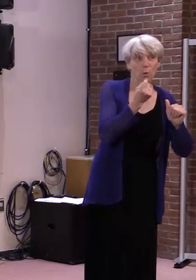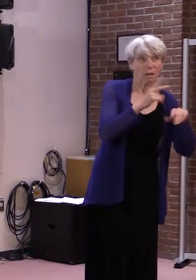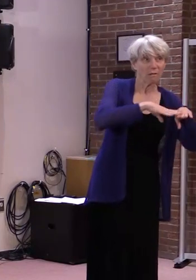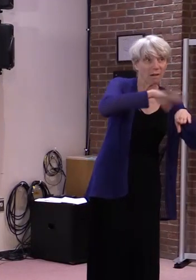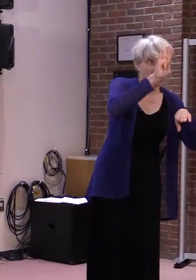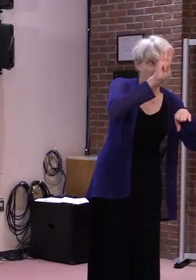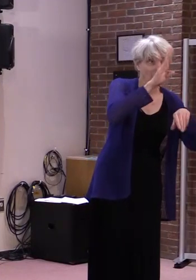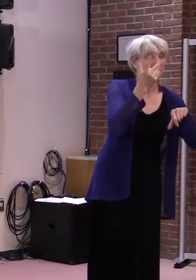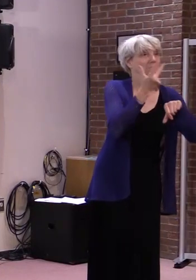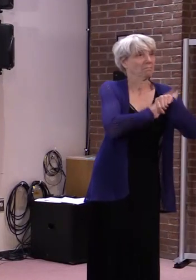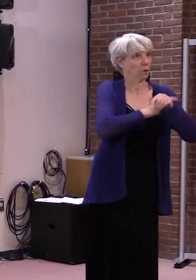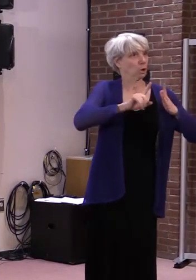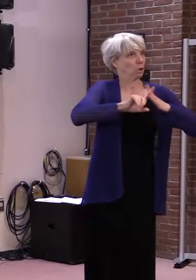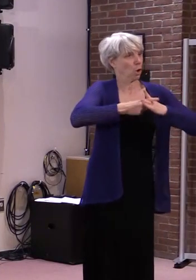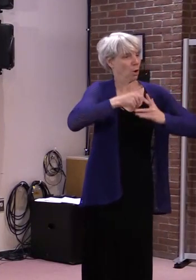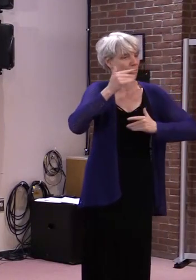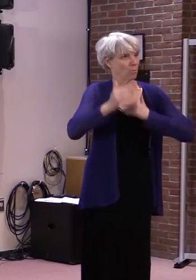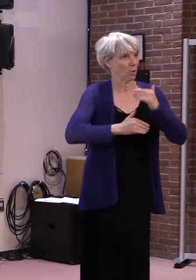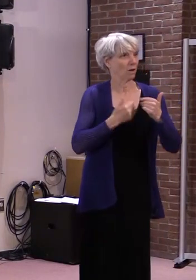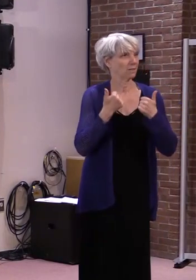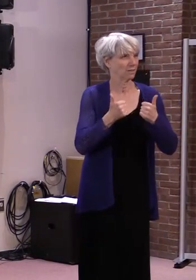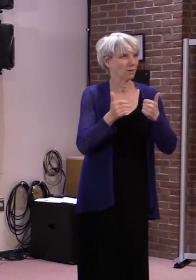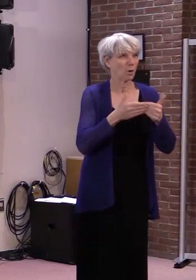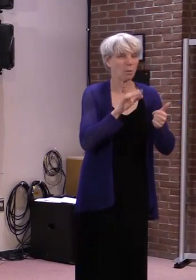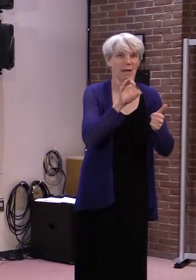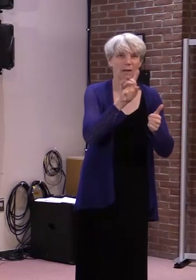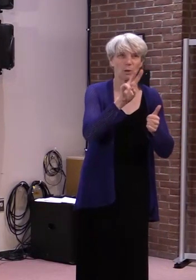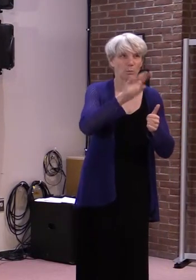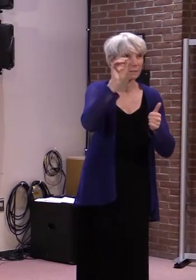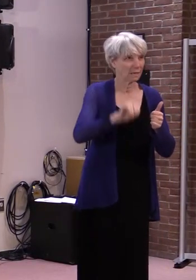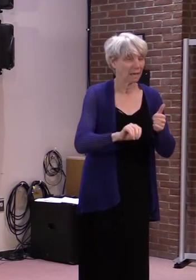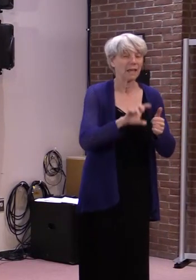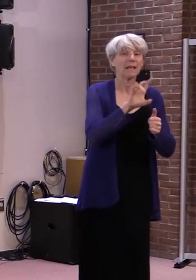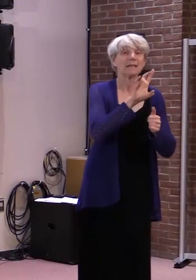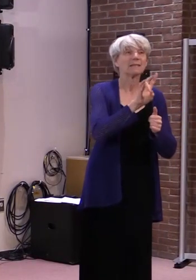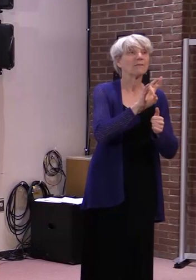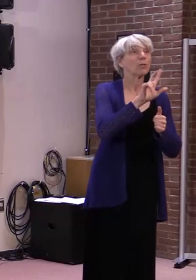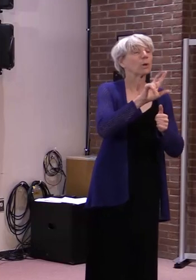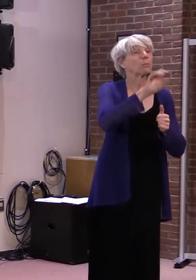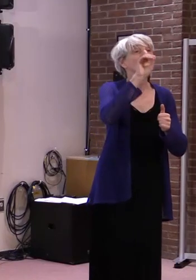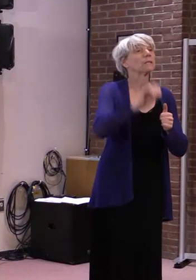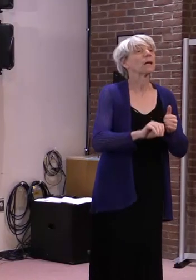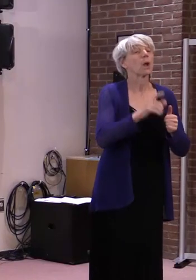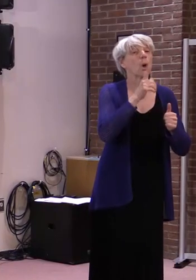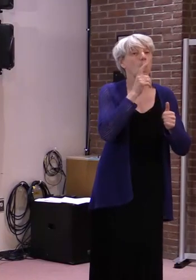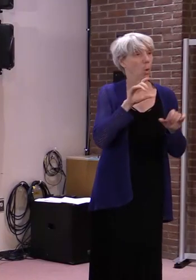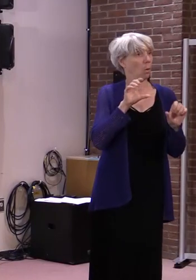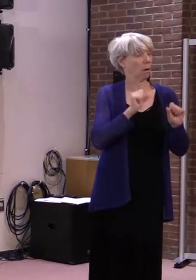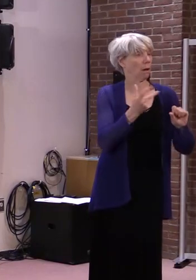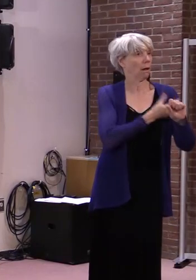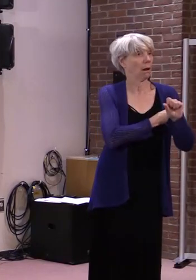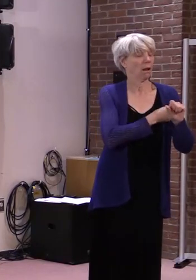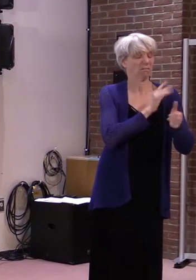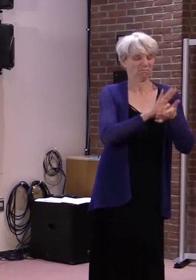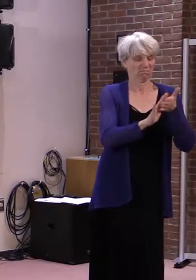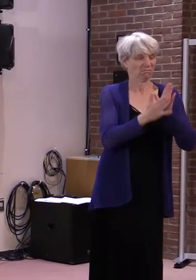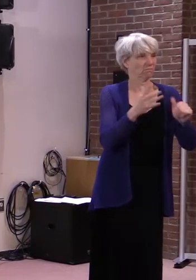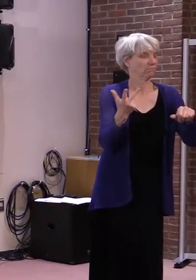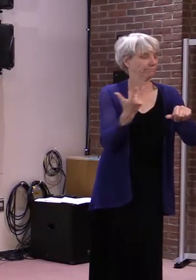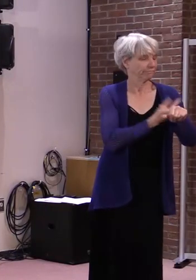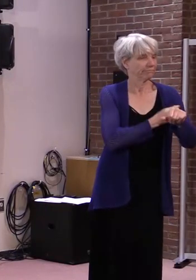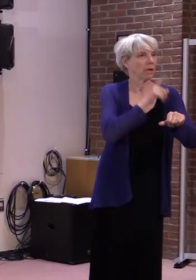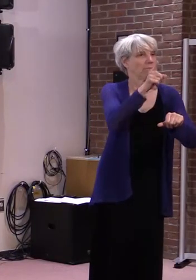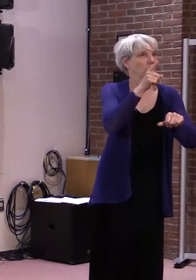least one dose of the vaccine. And 73.7% of eligible Vermonters are fully vaccinated in